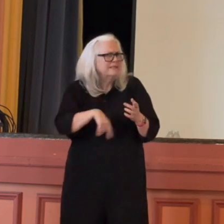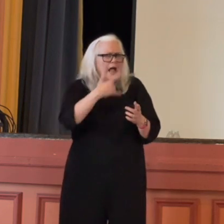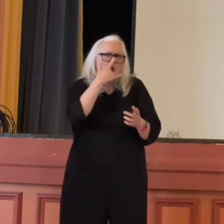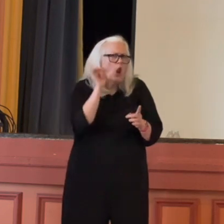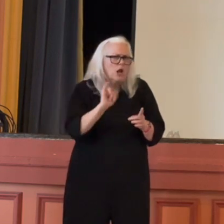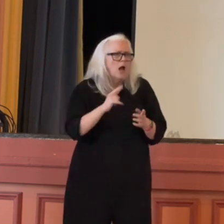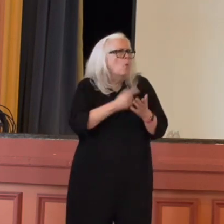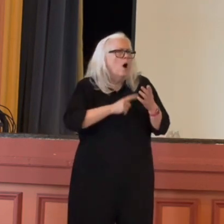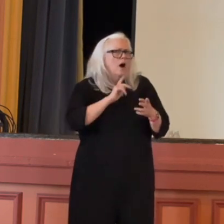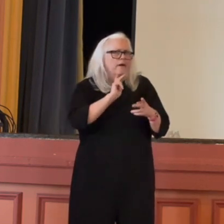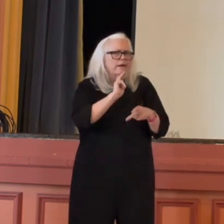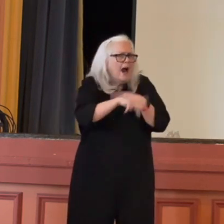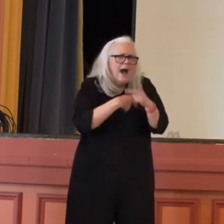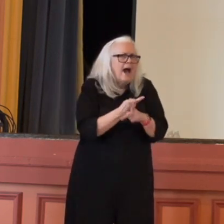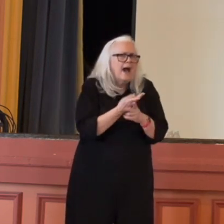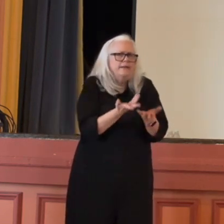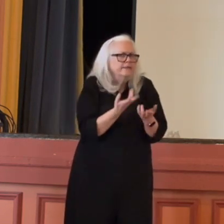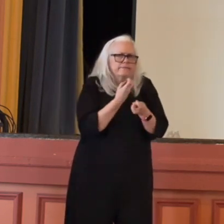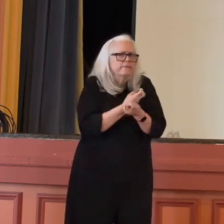on the types of contamination,